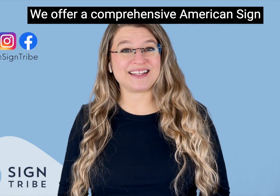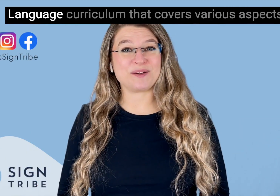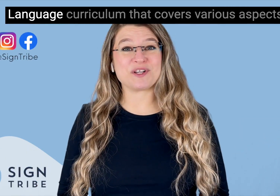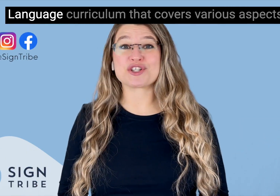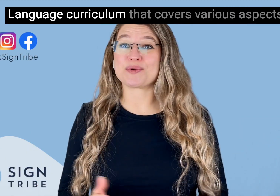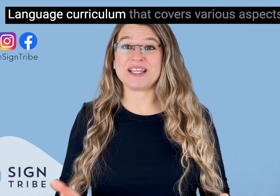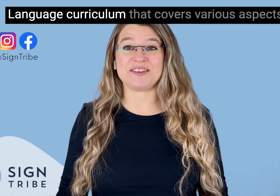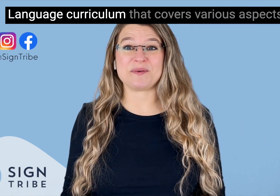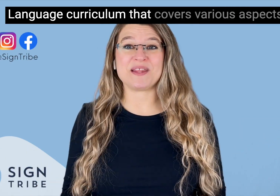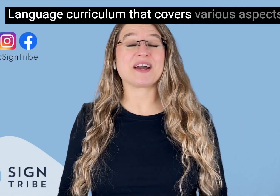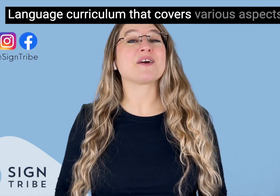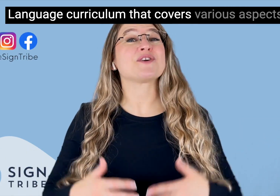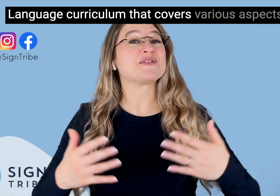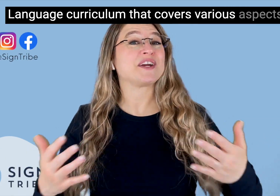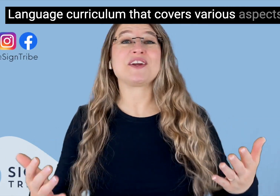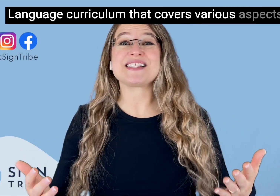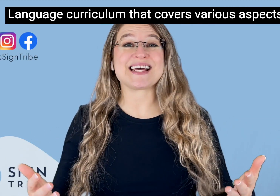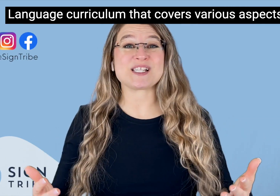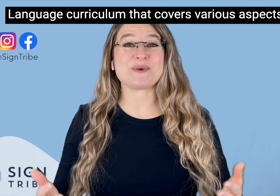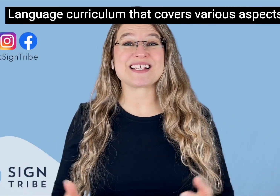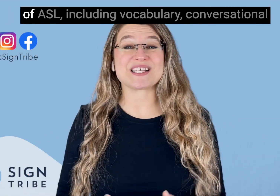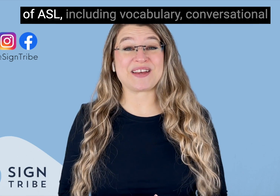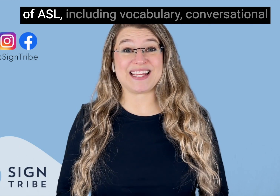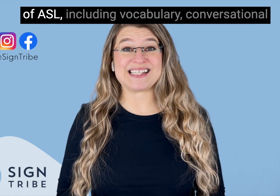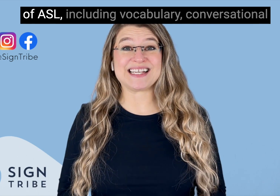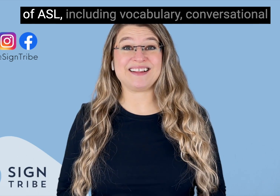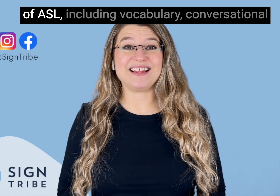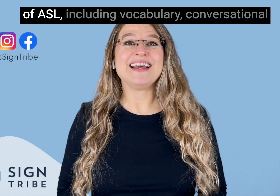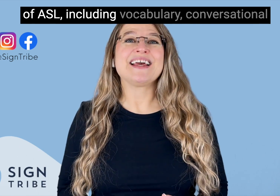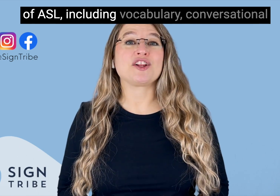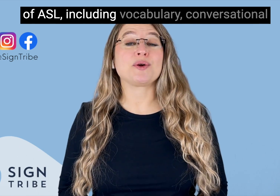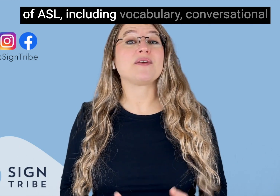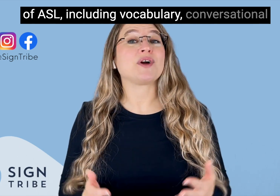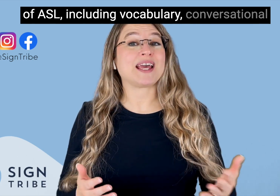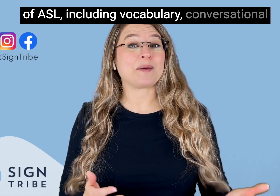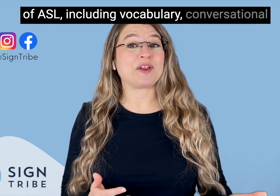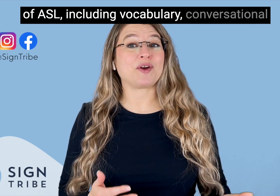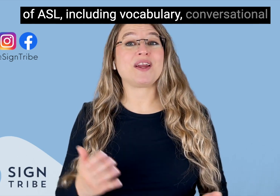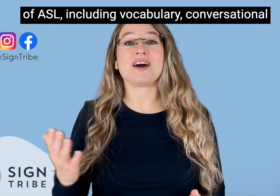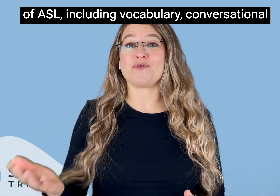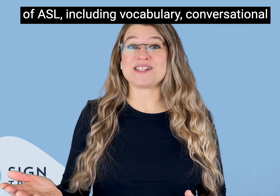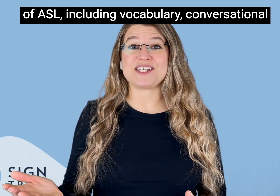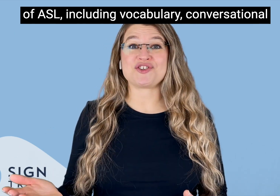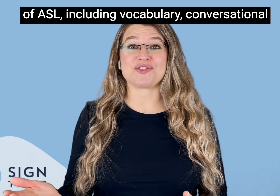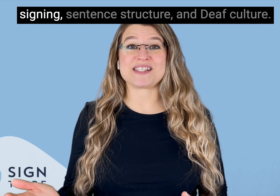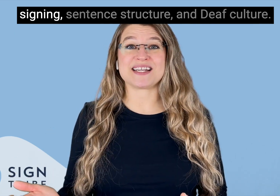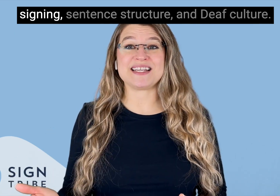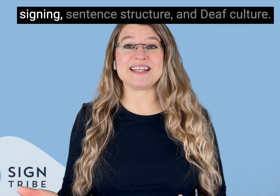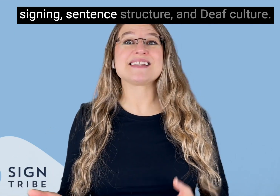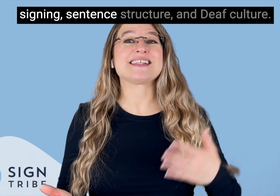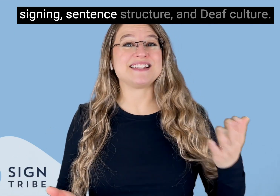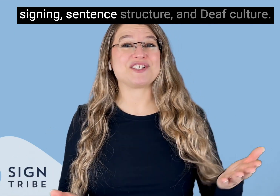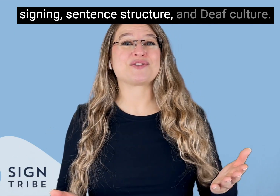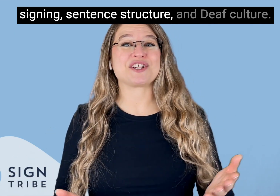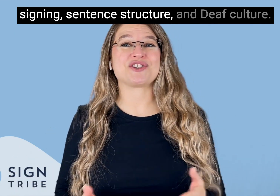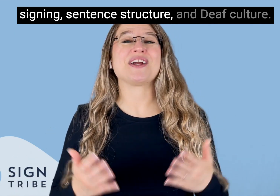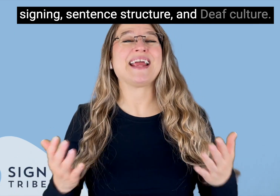Language curriculum that covers various aspects of ASL, including vocabulary, conversational signing, sentence structure, and